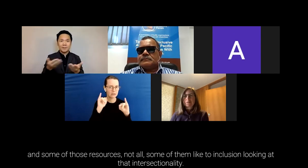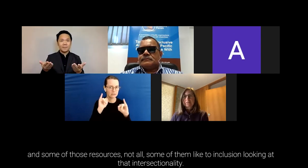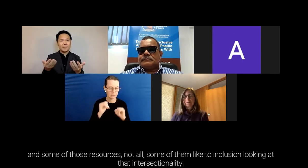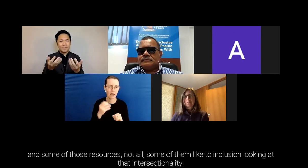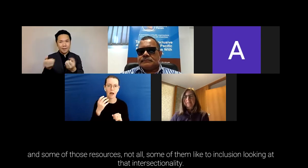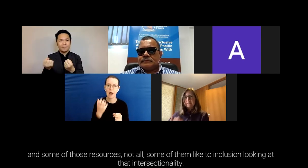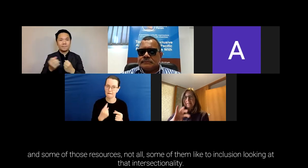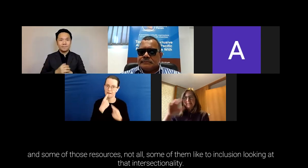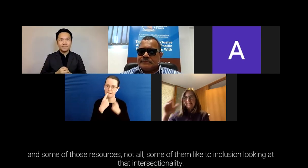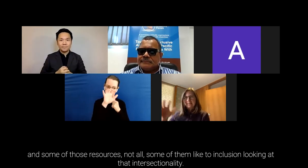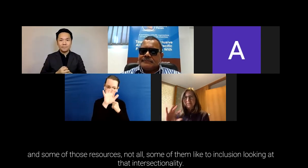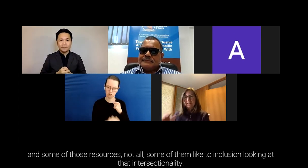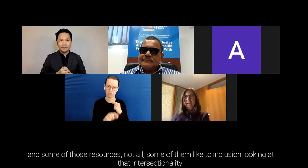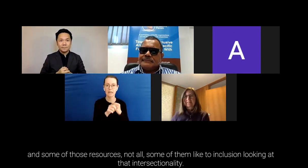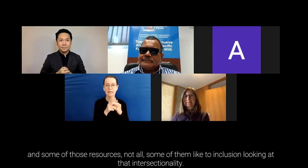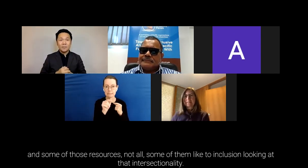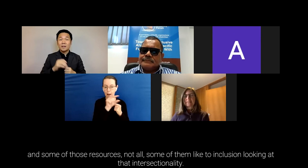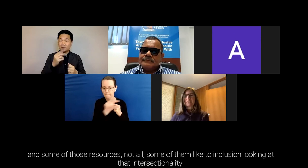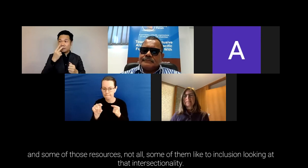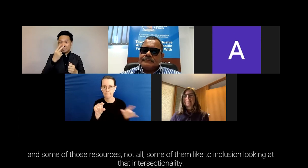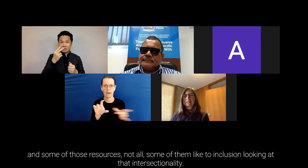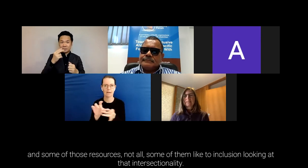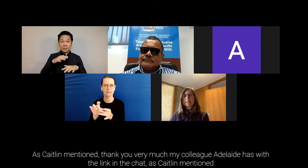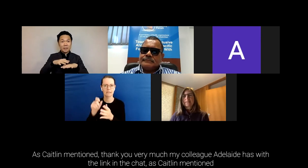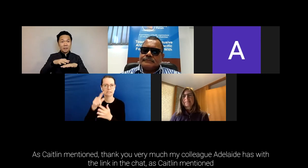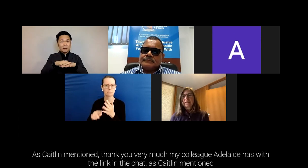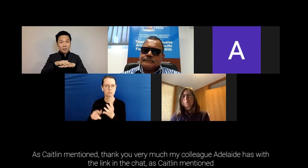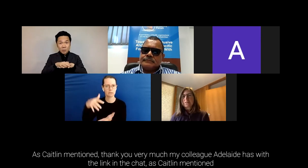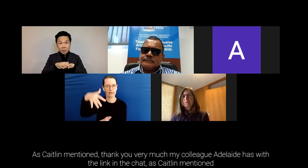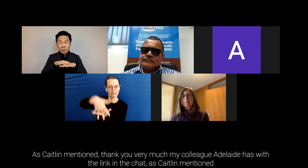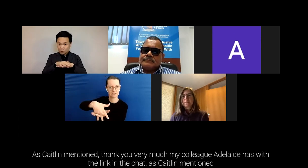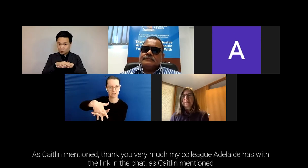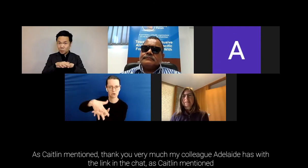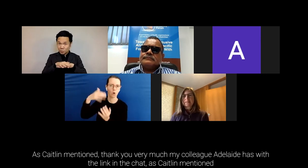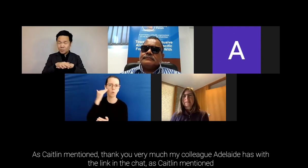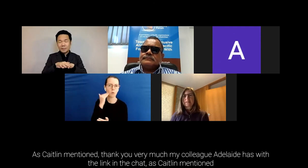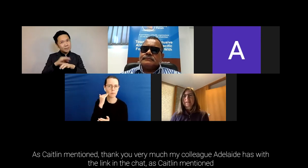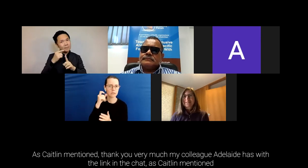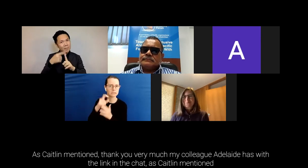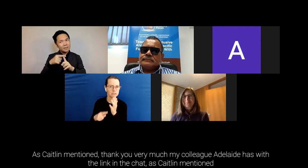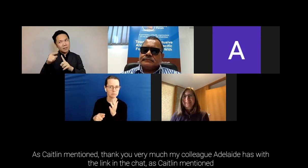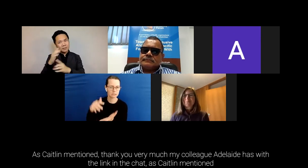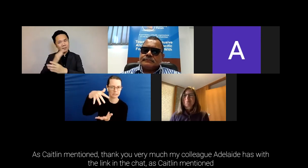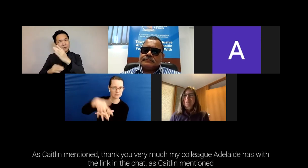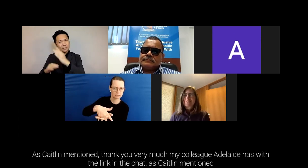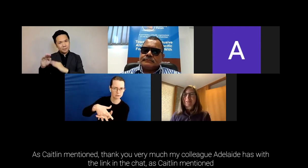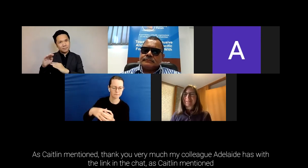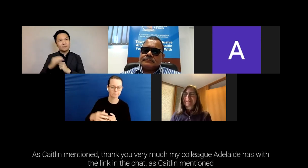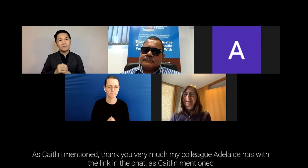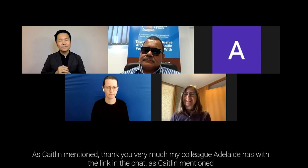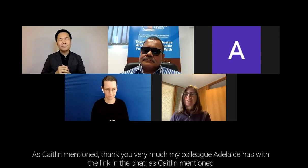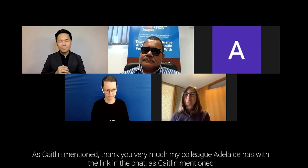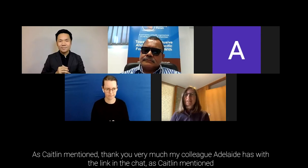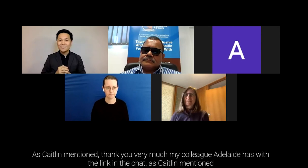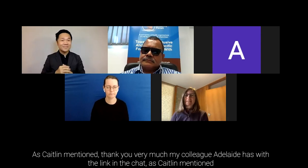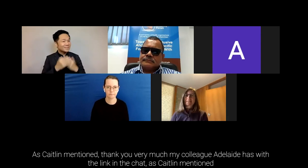some of them relate to disability inclusion, looking at that intersectionality. As Caitlin mentioned at the Asia, thank you very much. My colleague